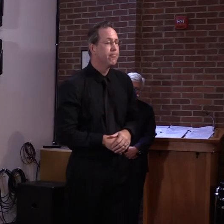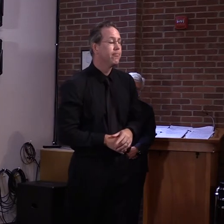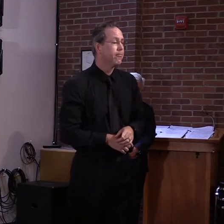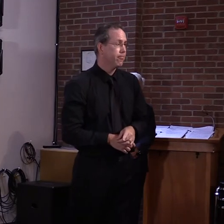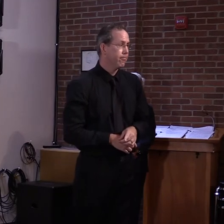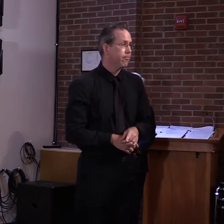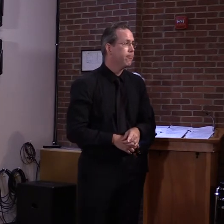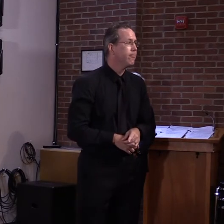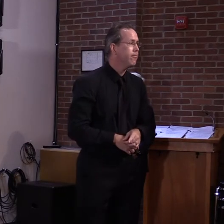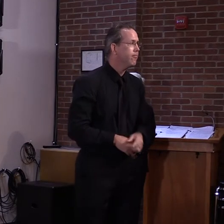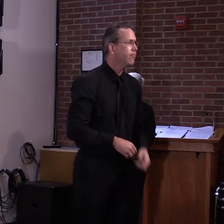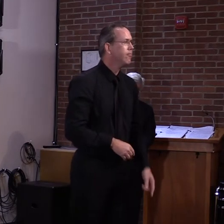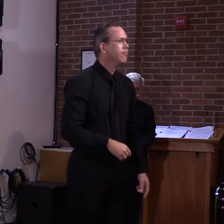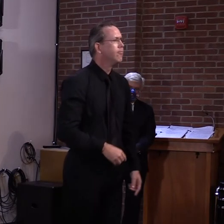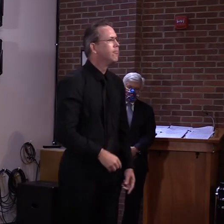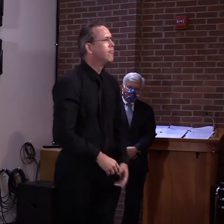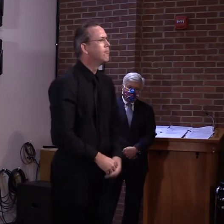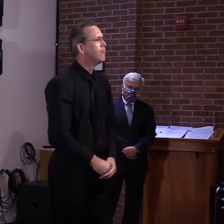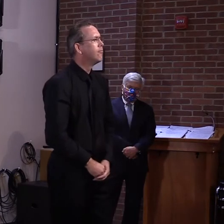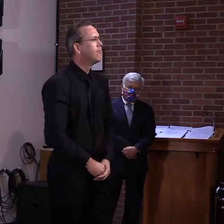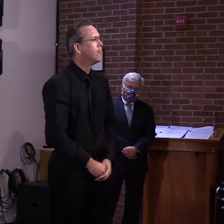Olivia, WCAX.